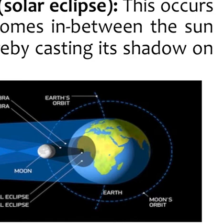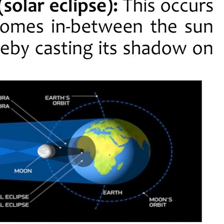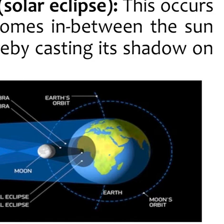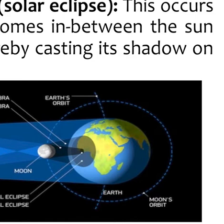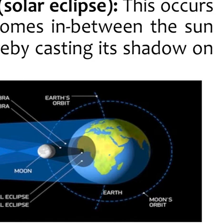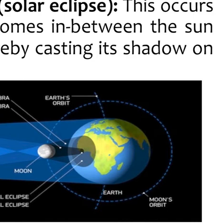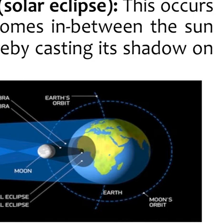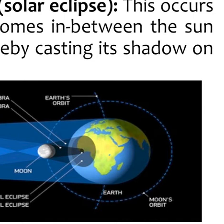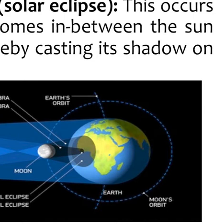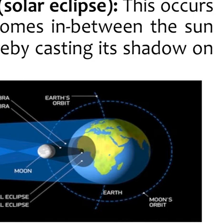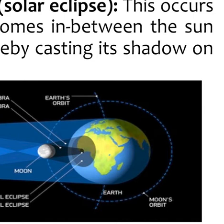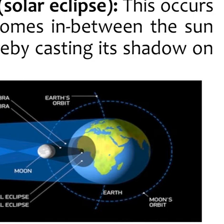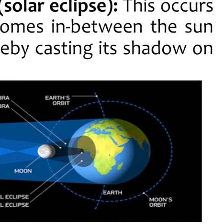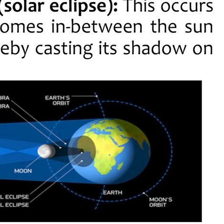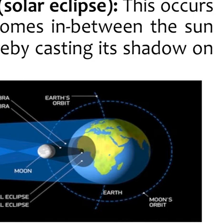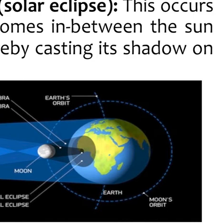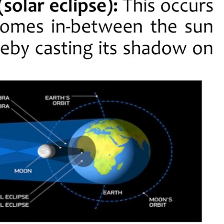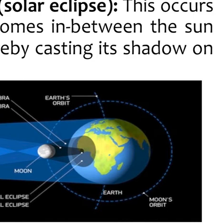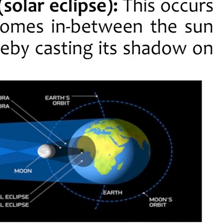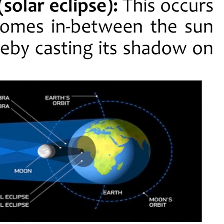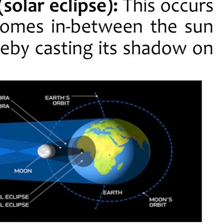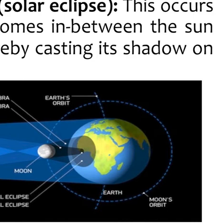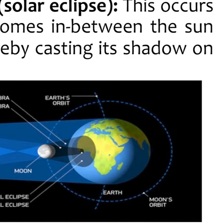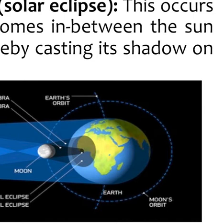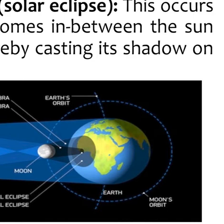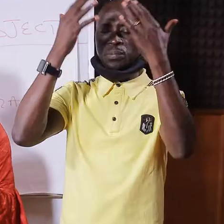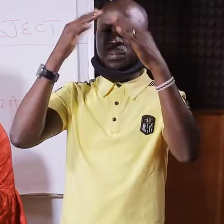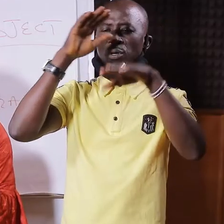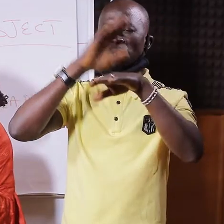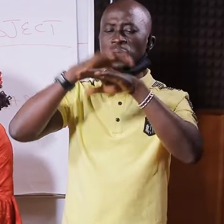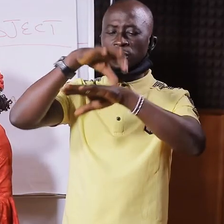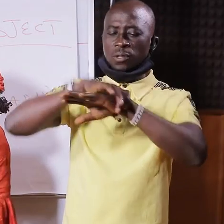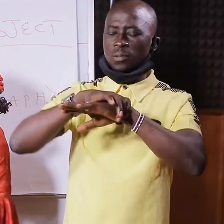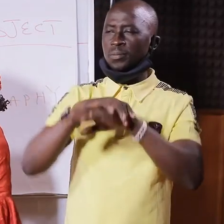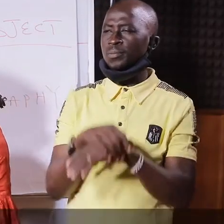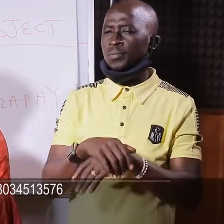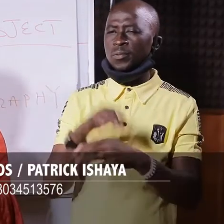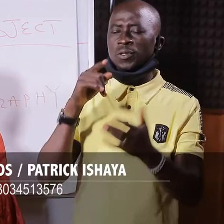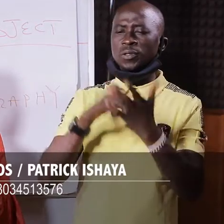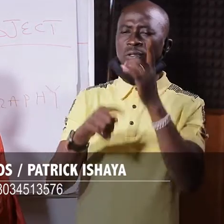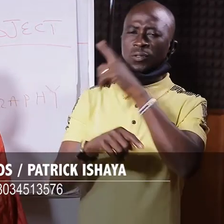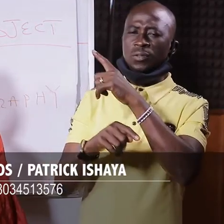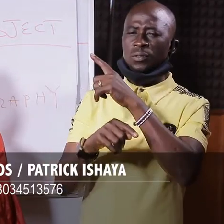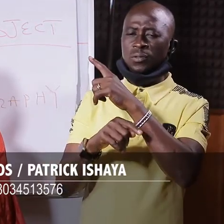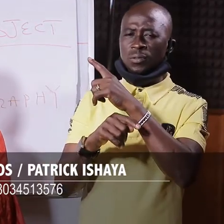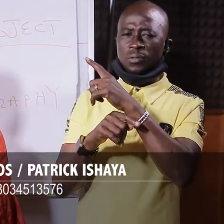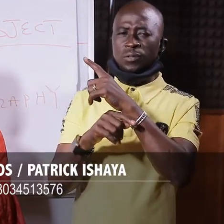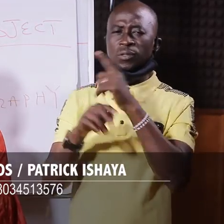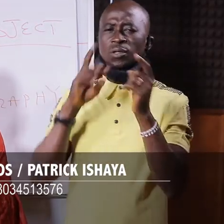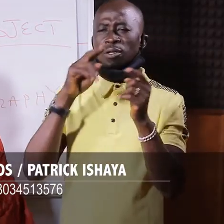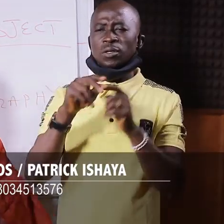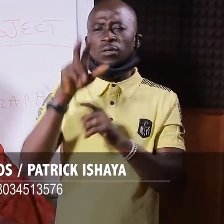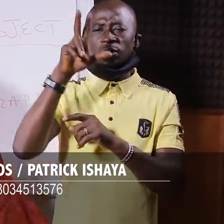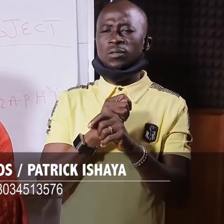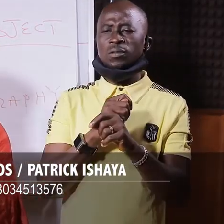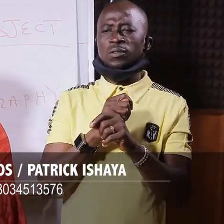causing the moon to cast its shadow on the earth. Now, this solar eclipse is of three types.